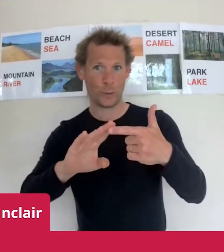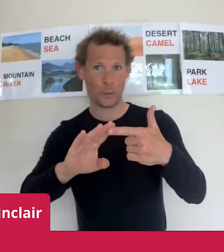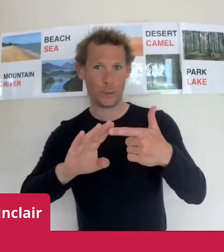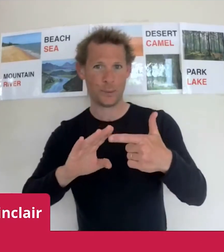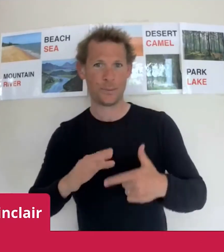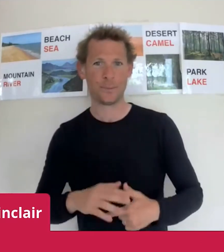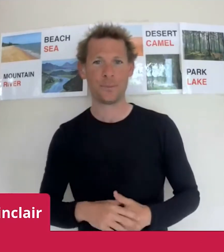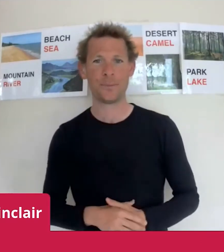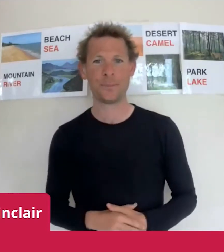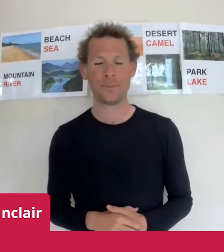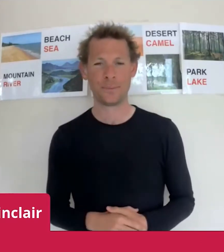Okay, now our second sign.